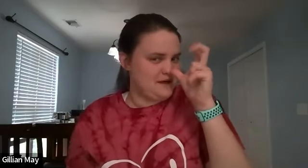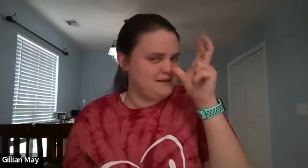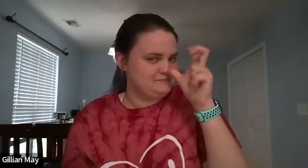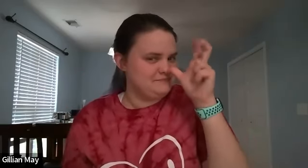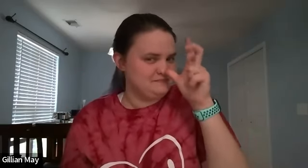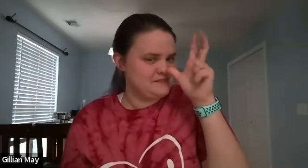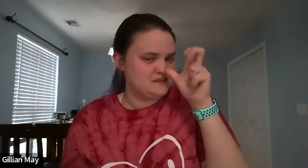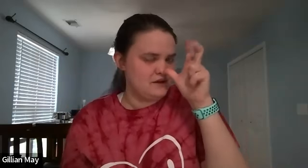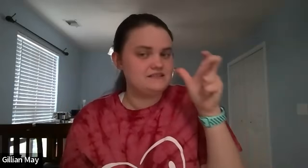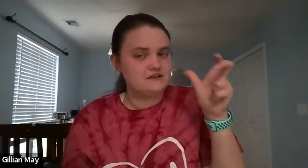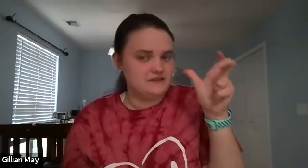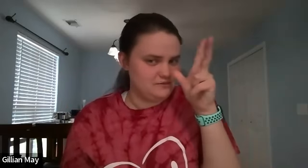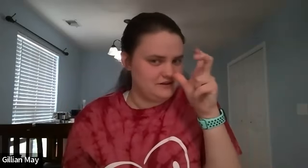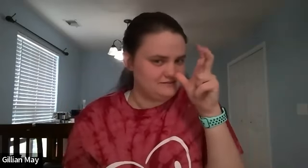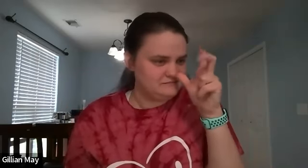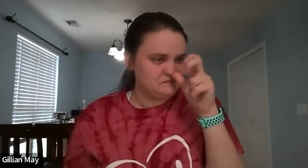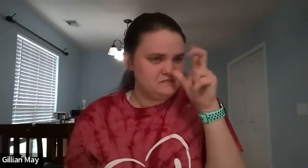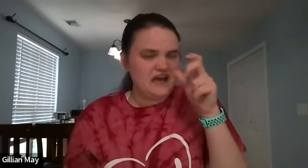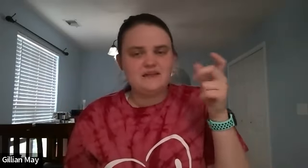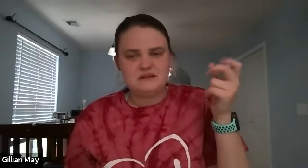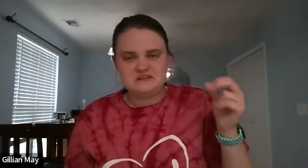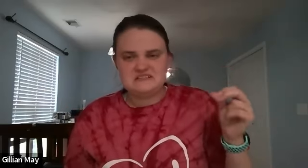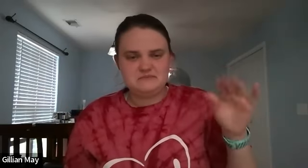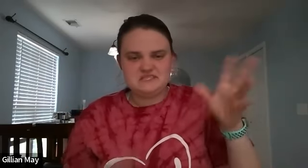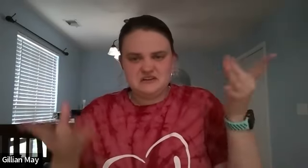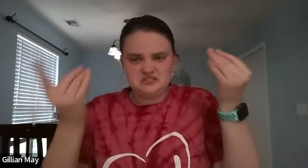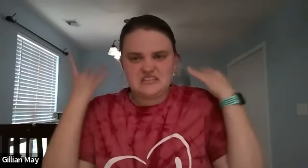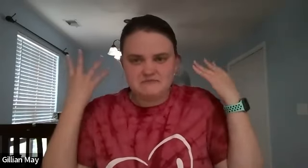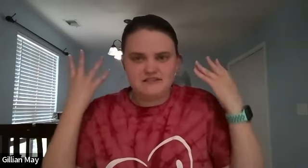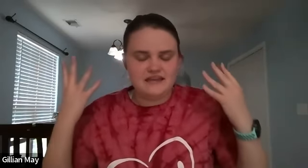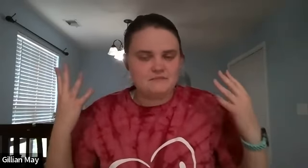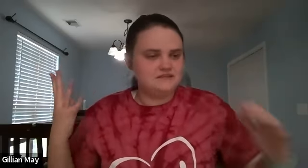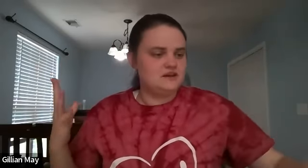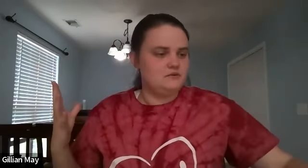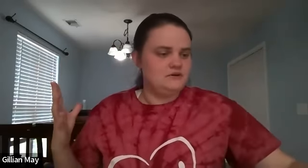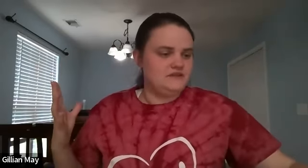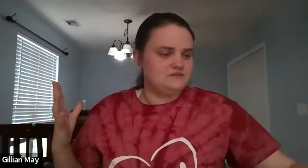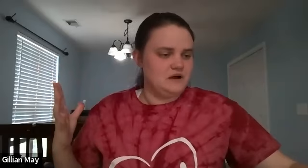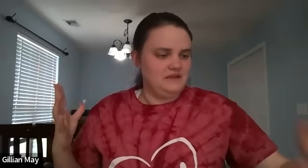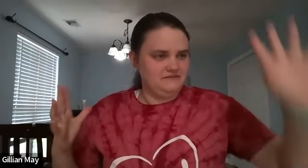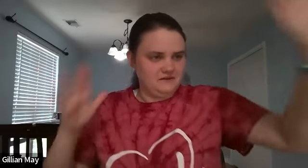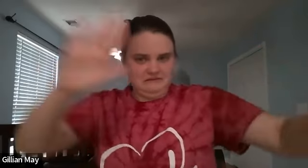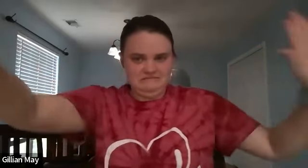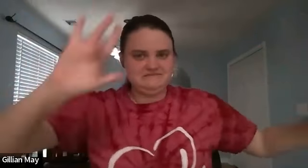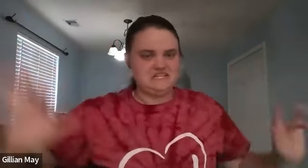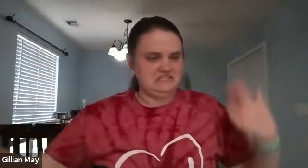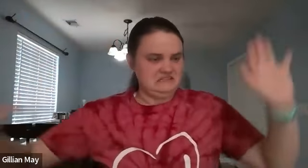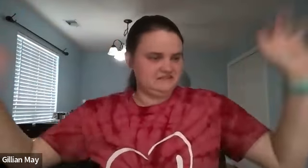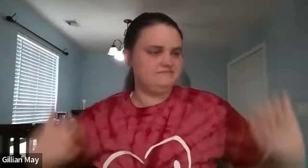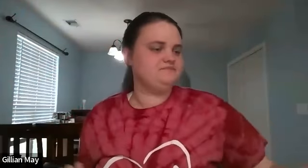Bug. Sorry, I saw another bug. I let my dogs in and mosquitoes just came flying at me. So that's why I'm like very touchy. Ew.